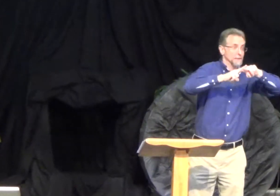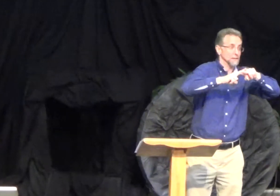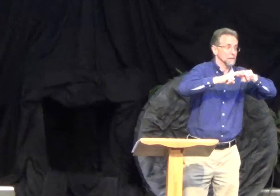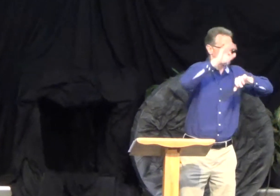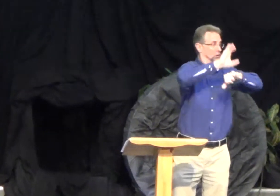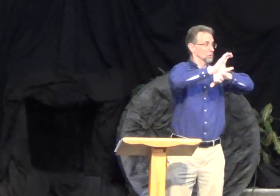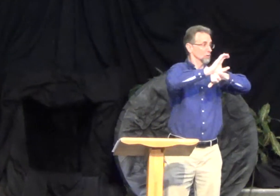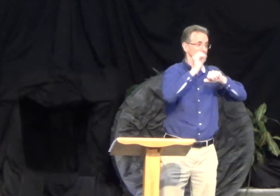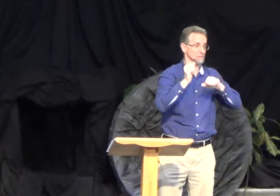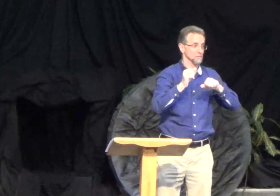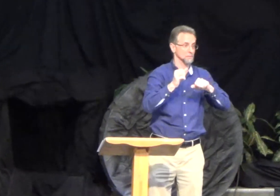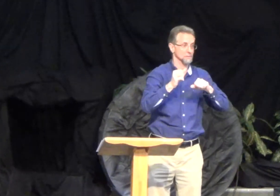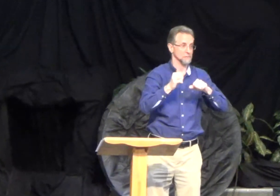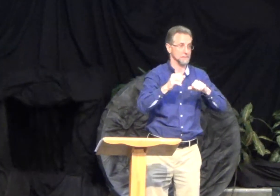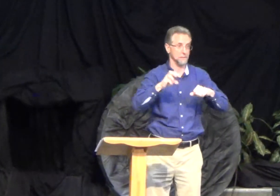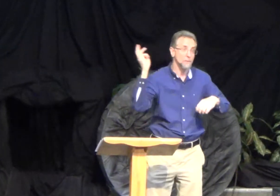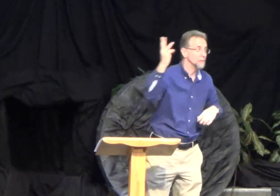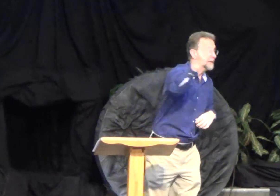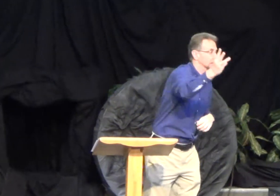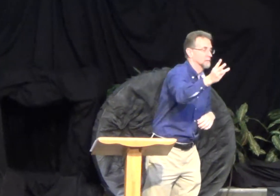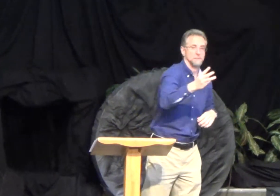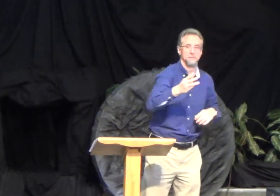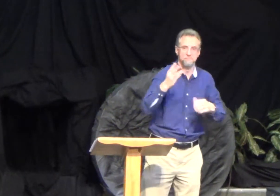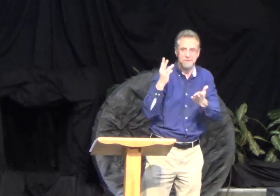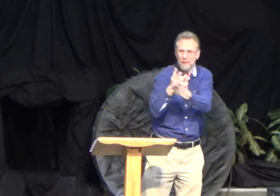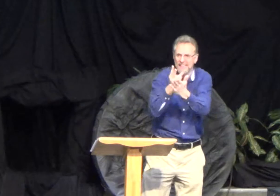then increase with that, our church, the witness